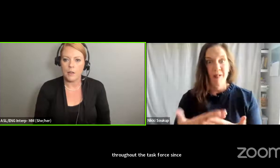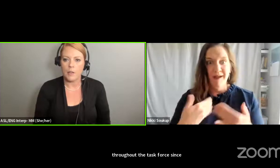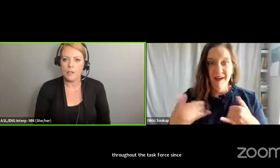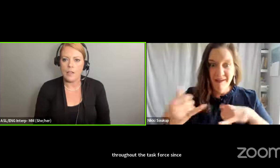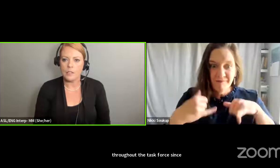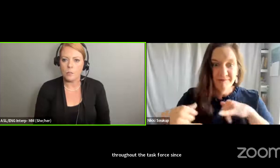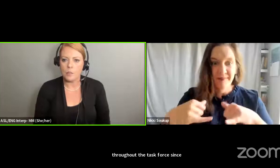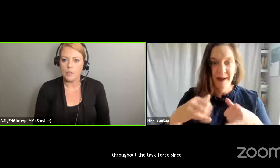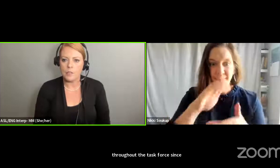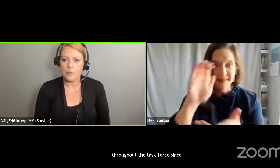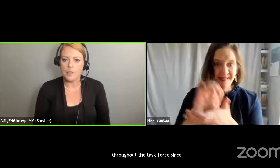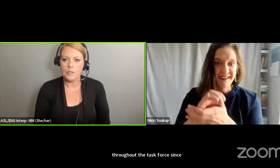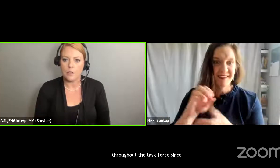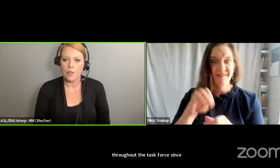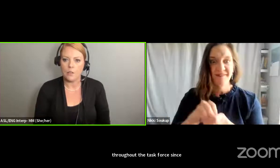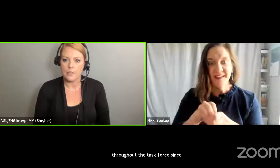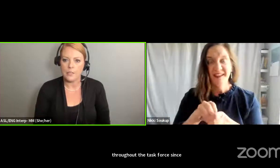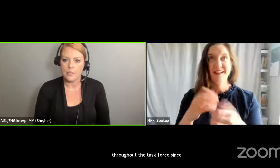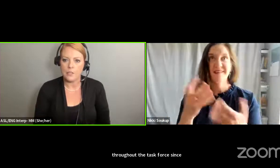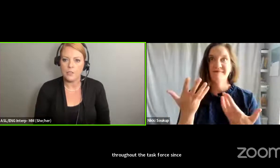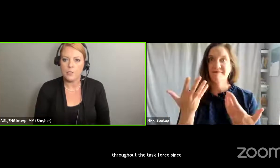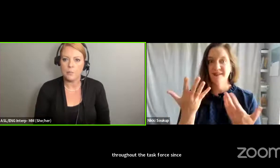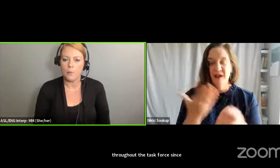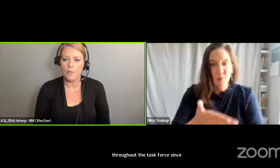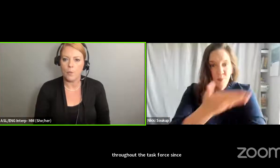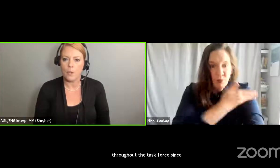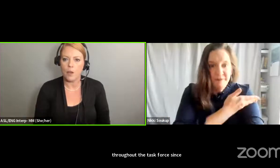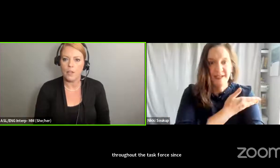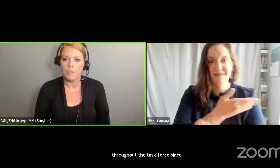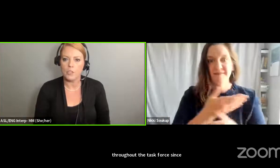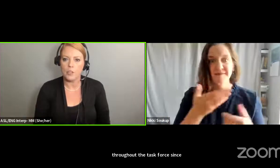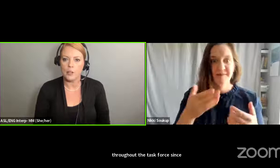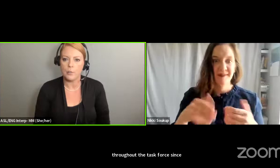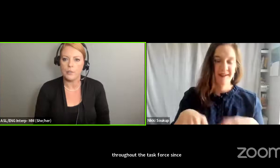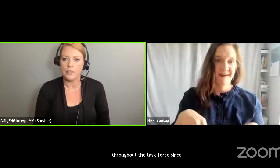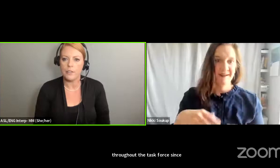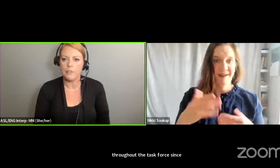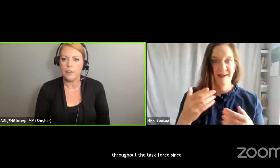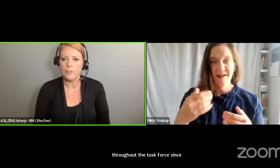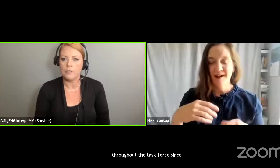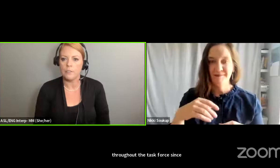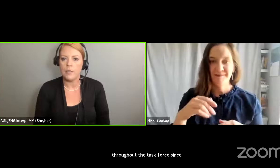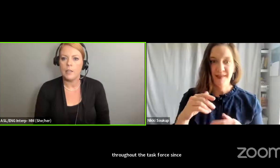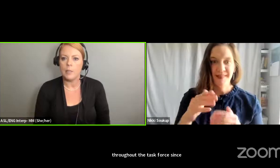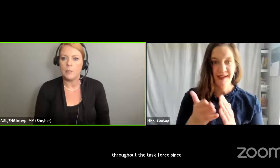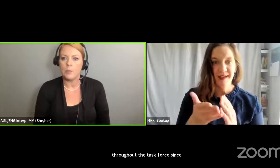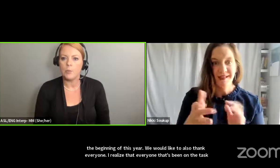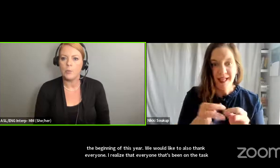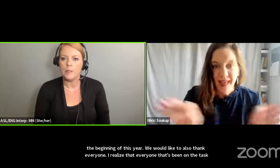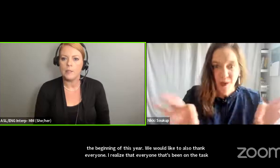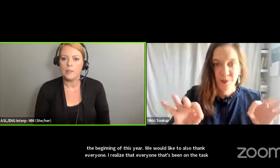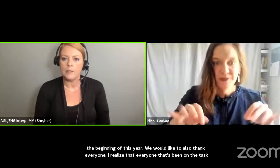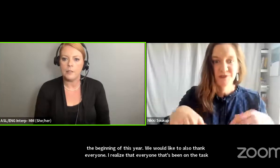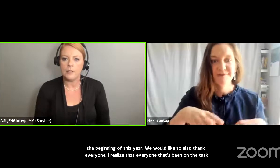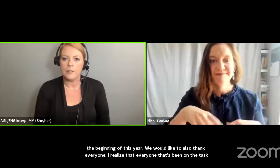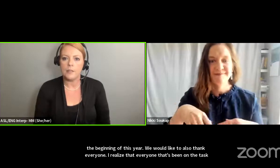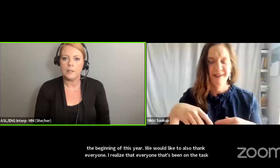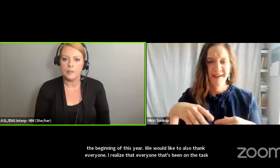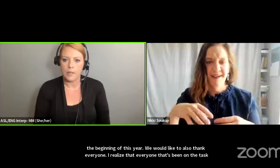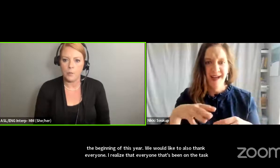that's been on the task force and the committees are volunteers, but that we all have a shared belief of